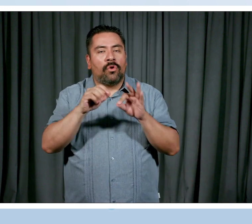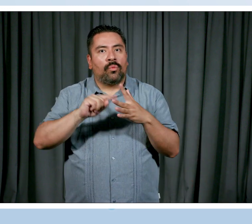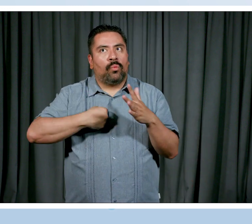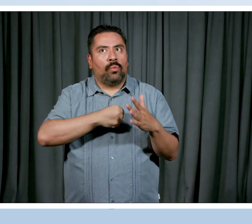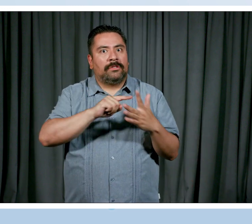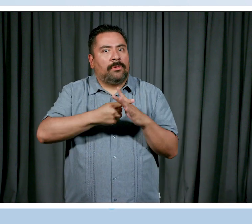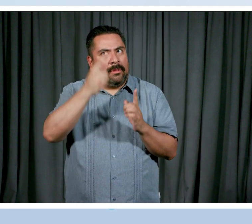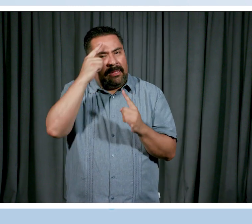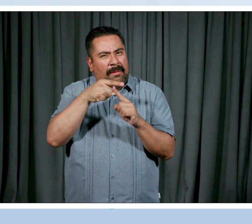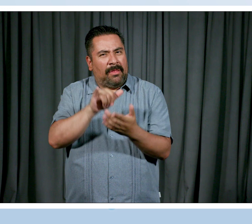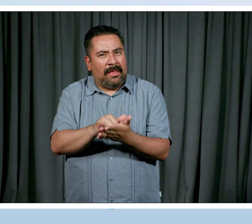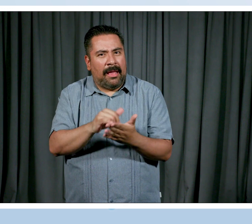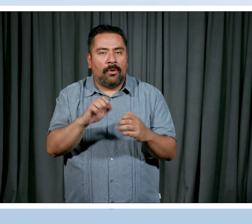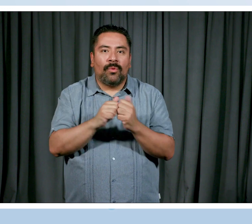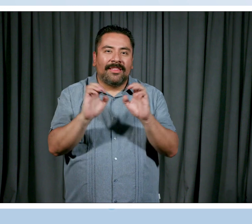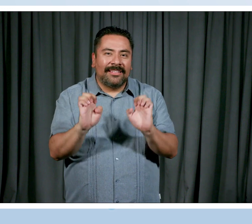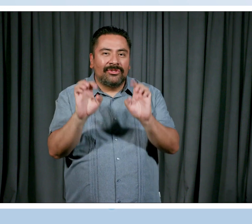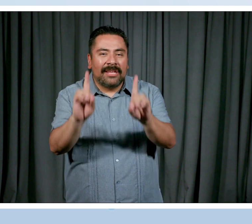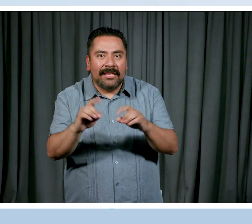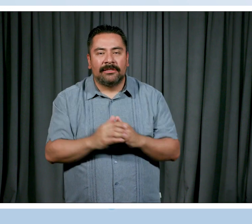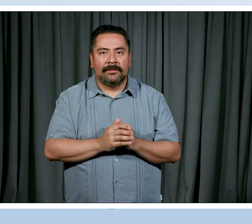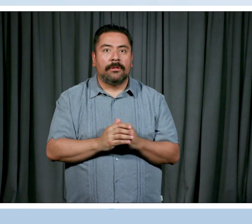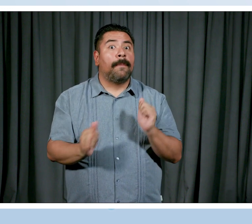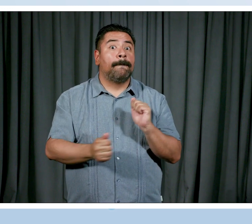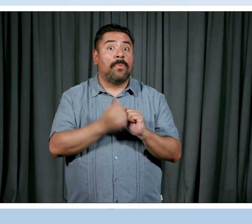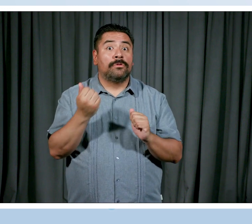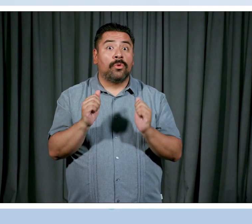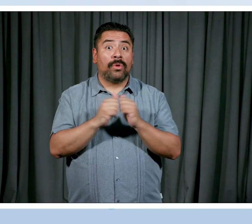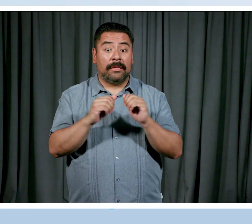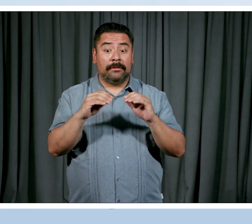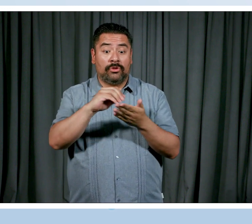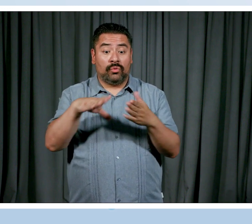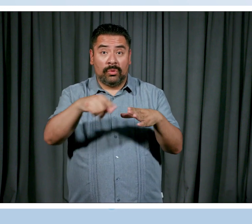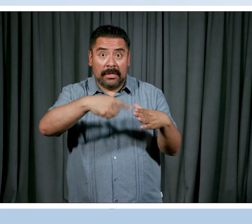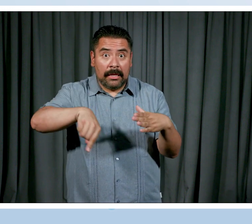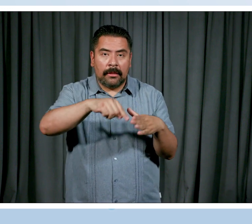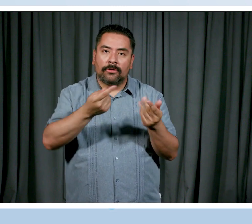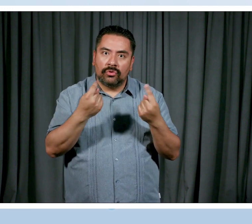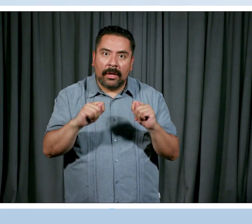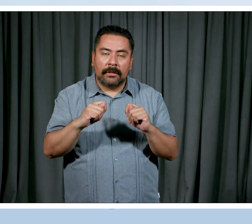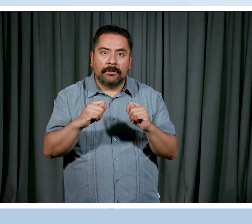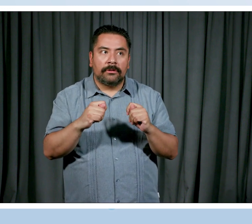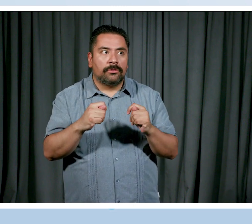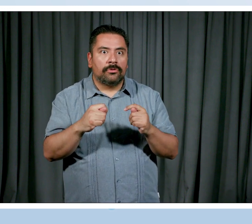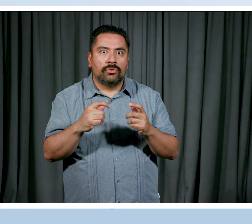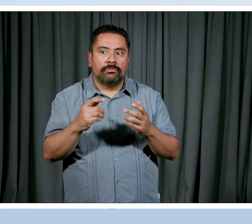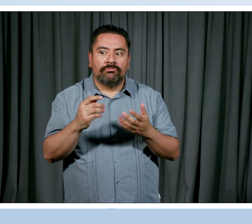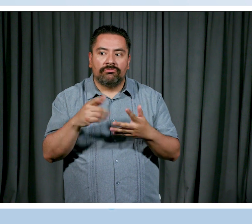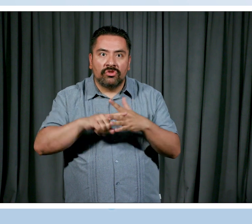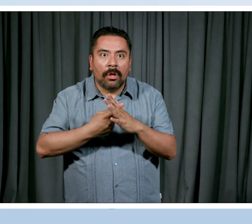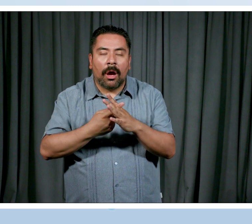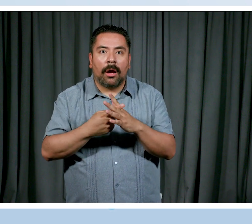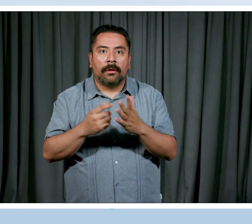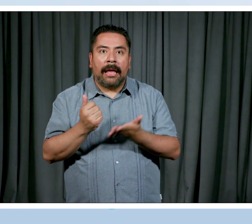think about that in education, particularly with student populations that are trying to engage in helping professions.